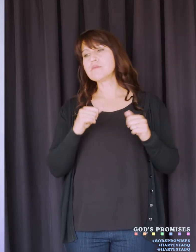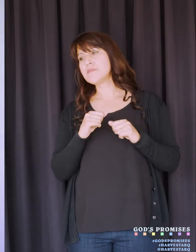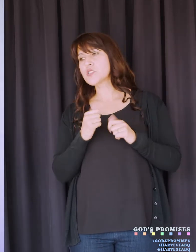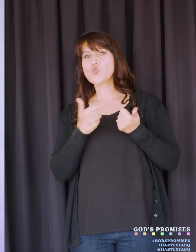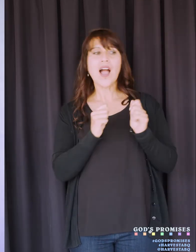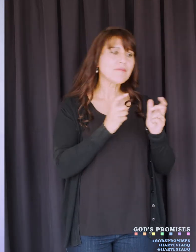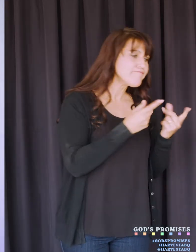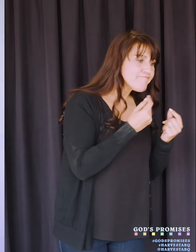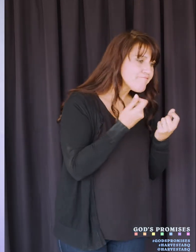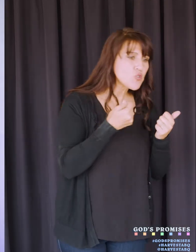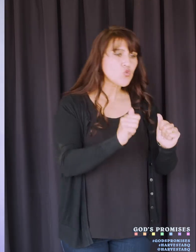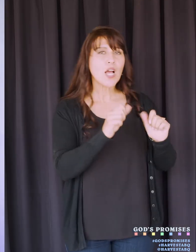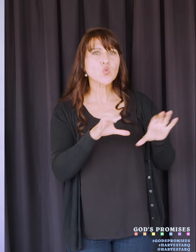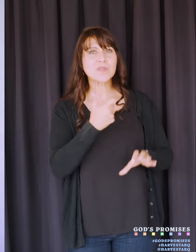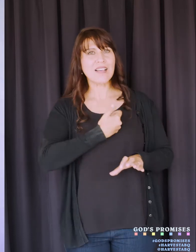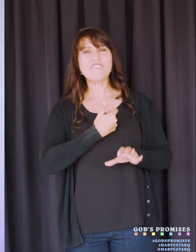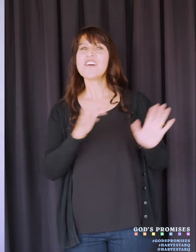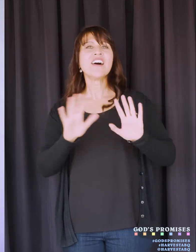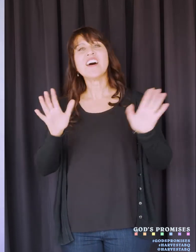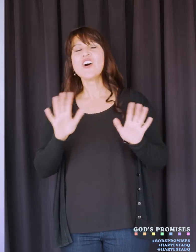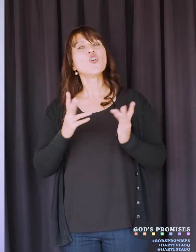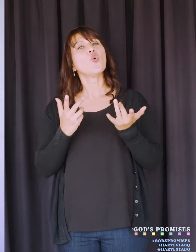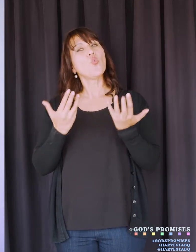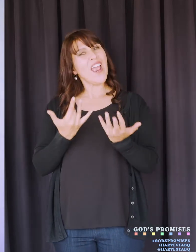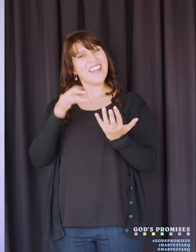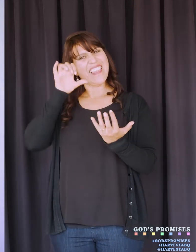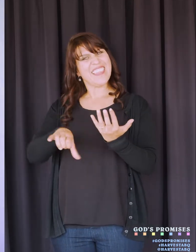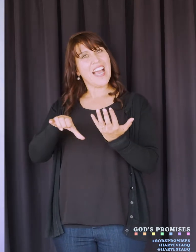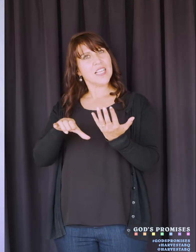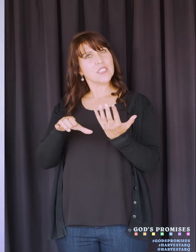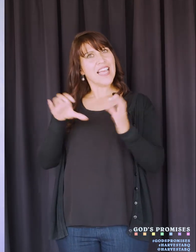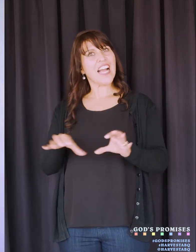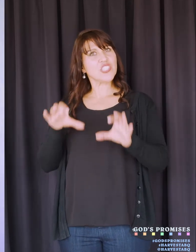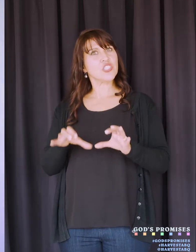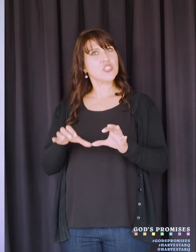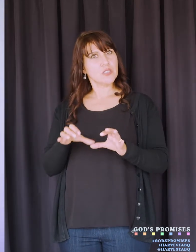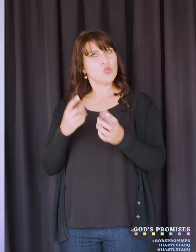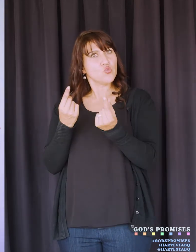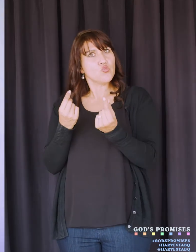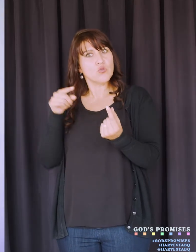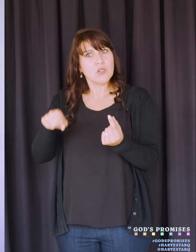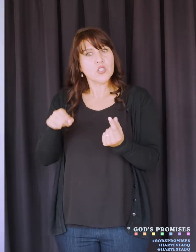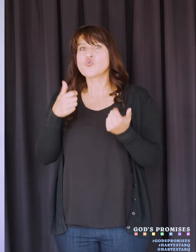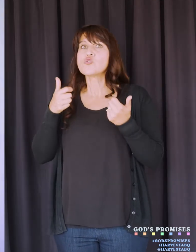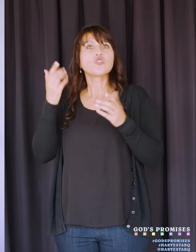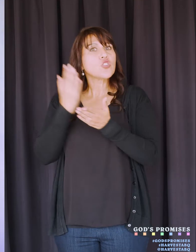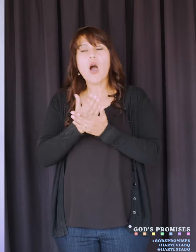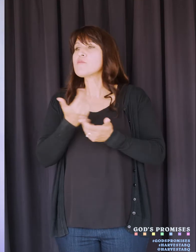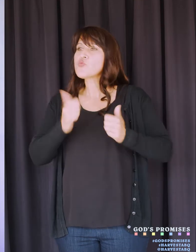do something on our own. But I just want you to know, waiting is the thing to do. Stop trying to figure out the solution. We